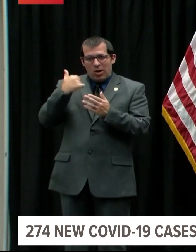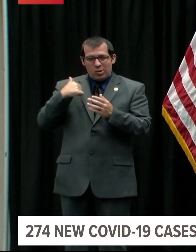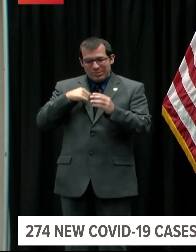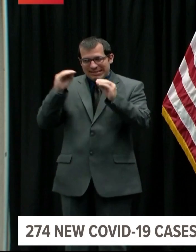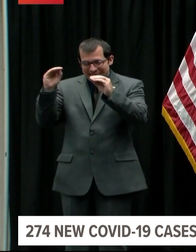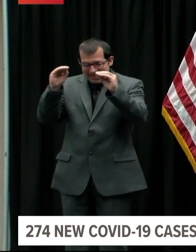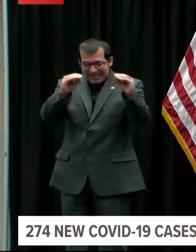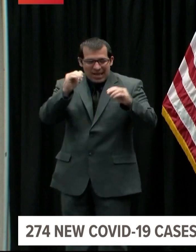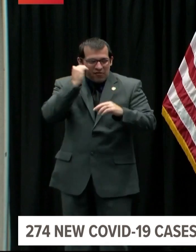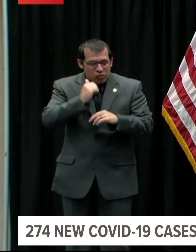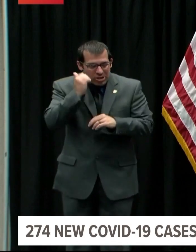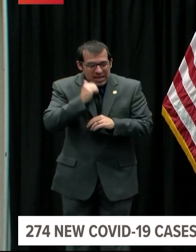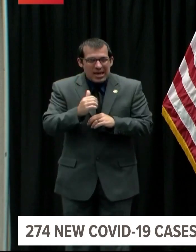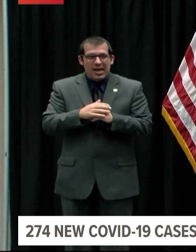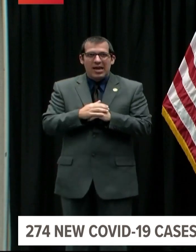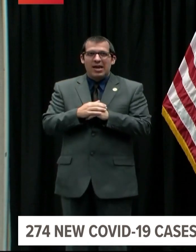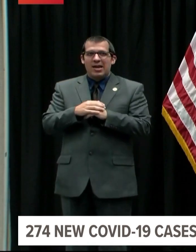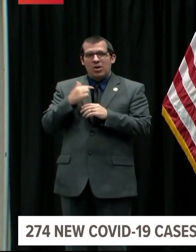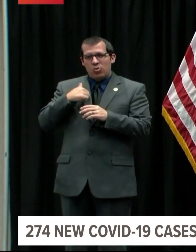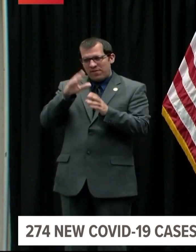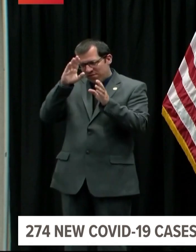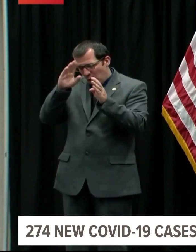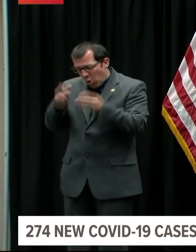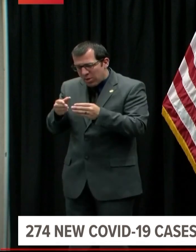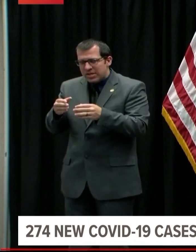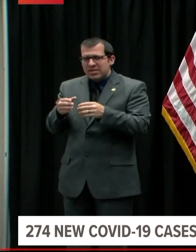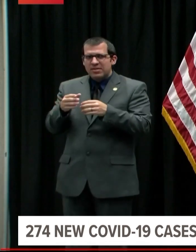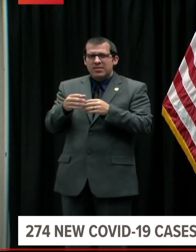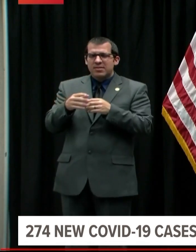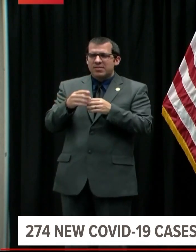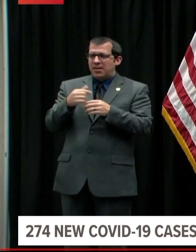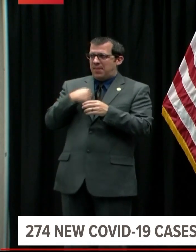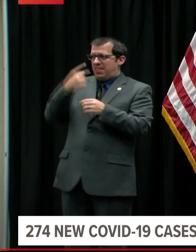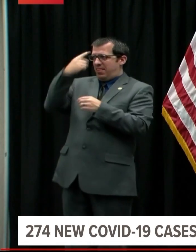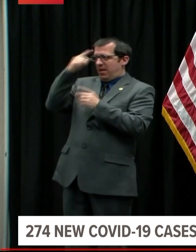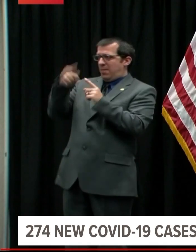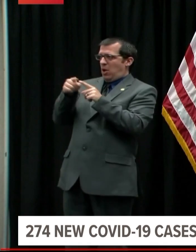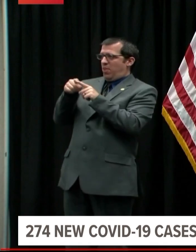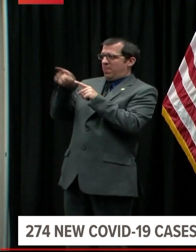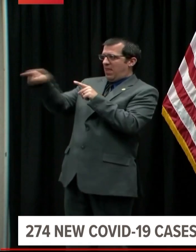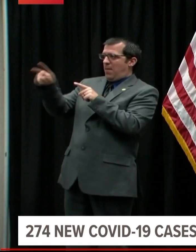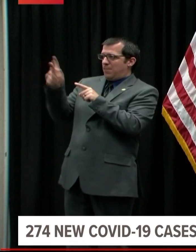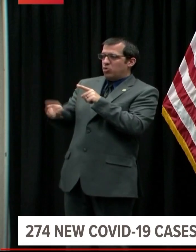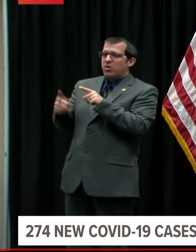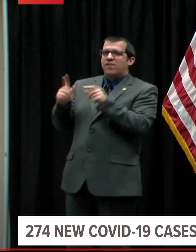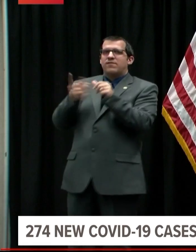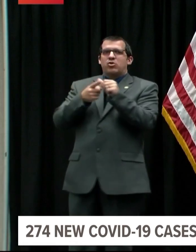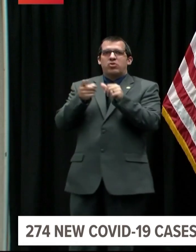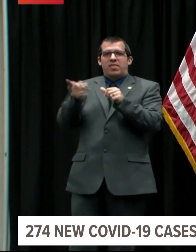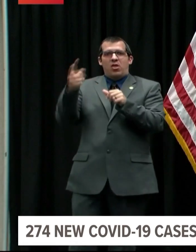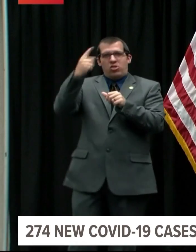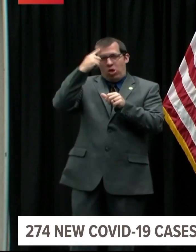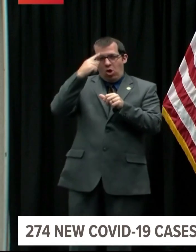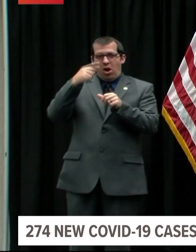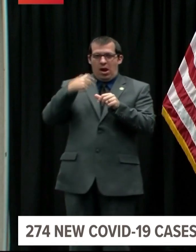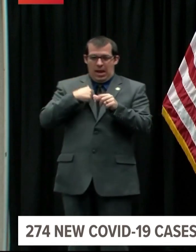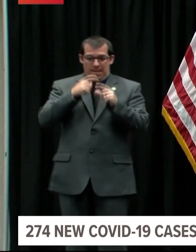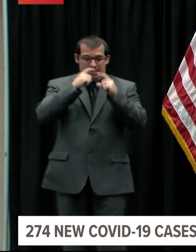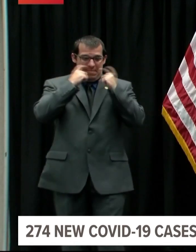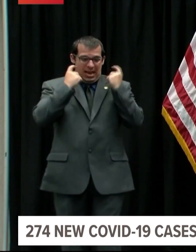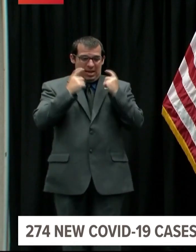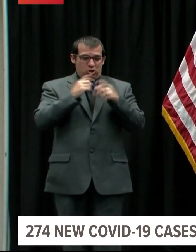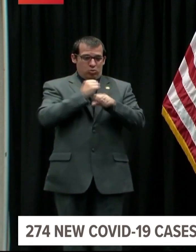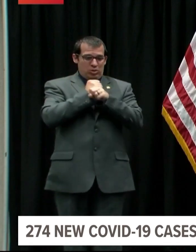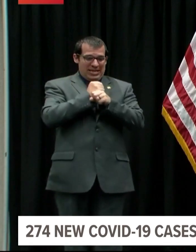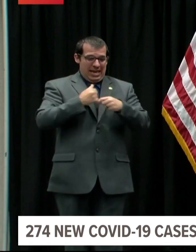day. Let's concentrate. Let's think about somebody else. At first people thought, well, this is to protect